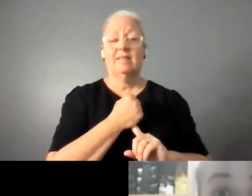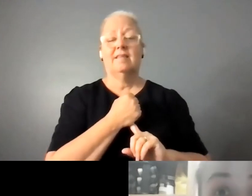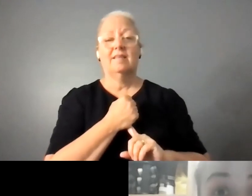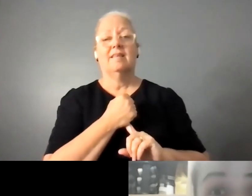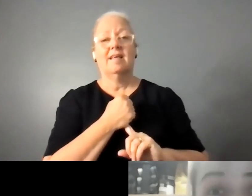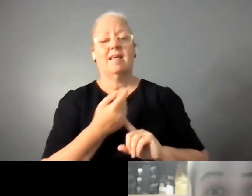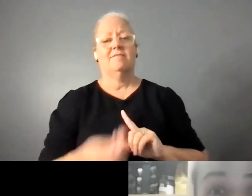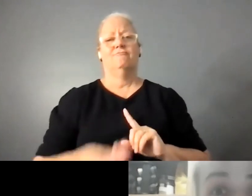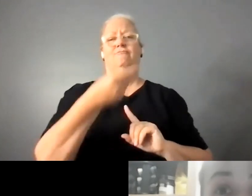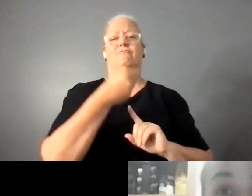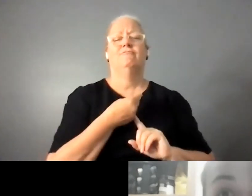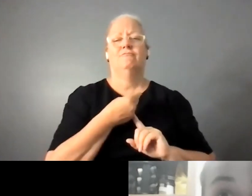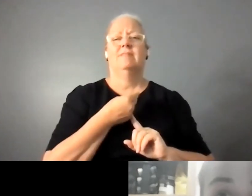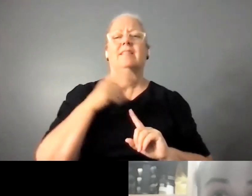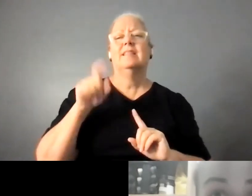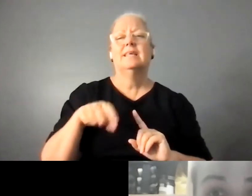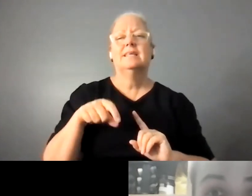needs. So